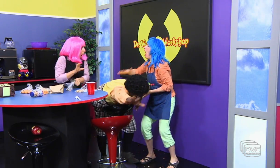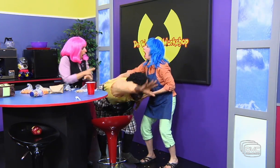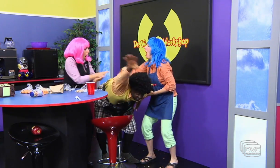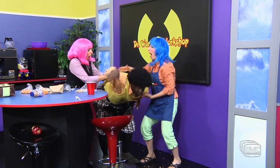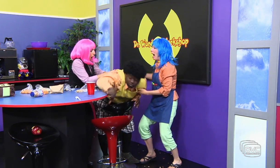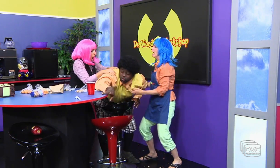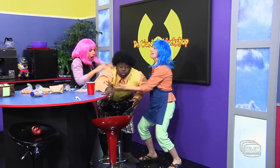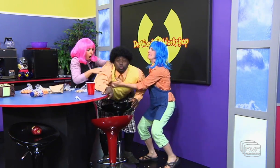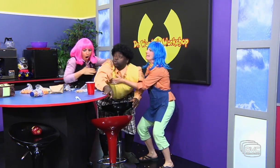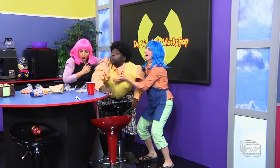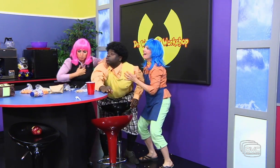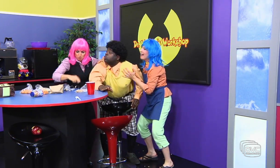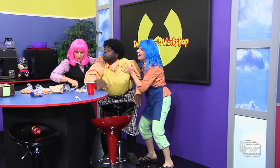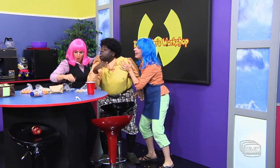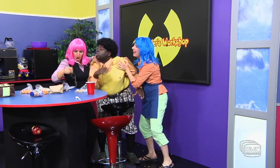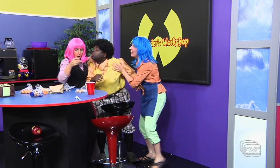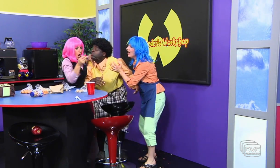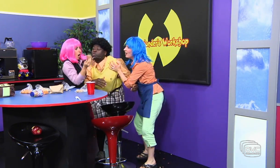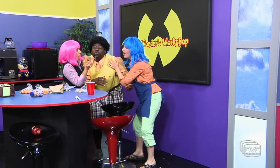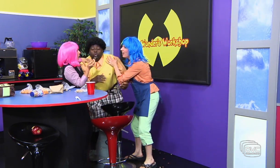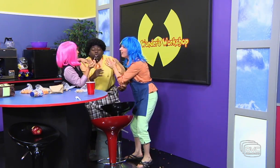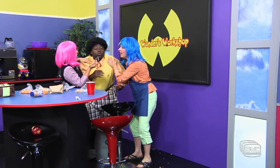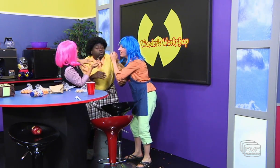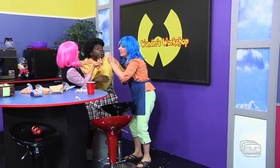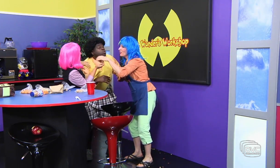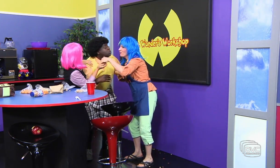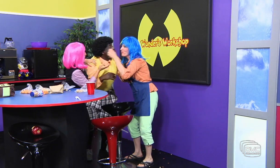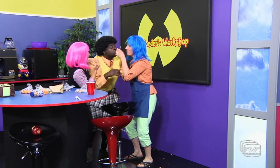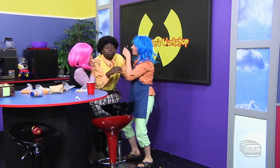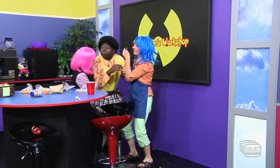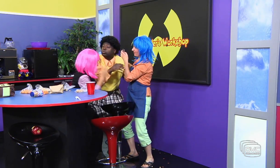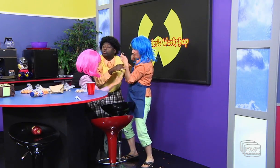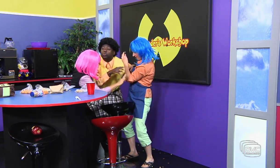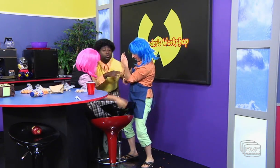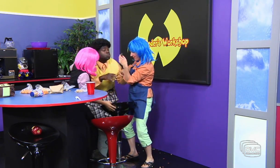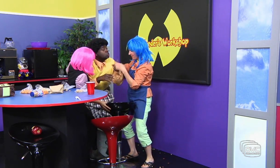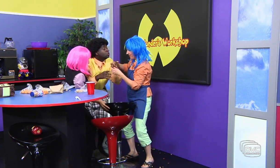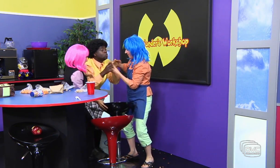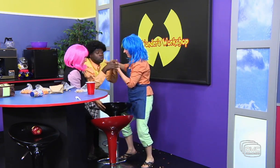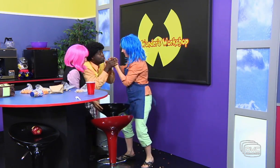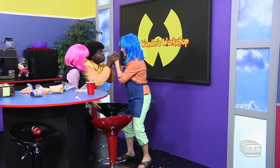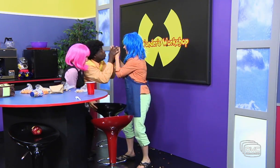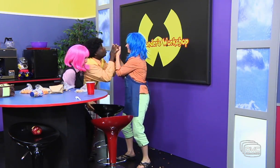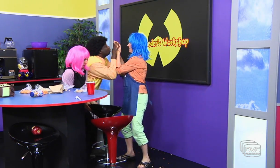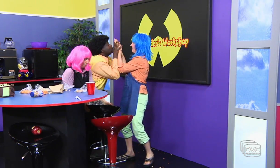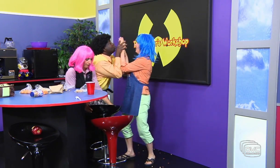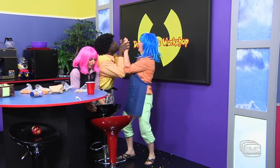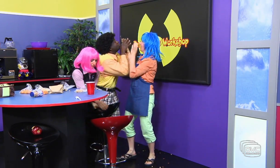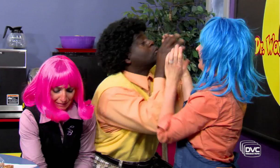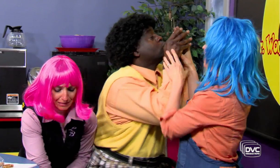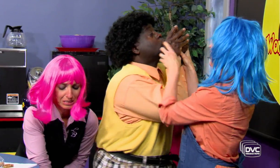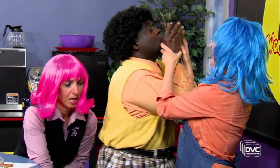Oh, no. I'm sorry. Just go on. Okay.